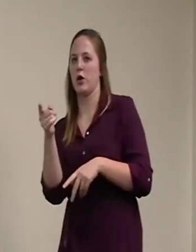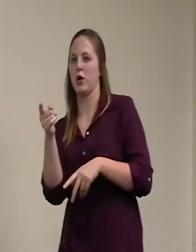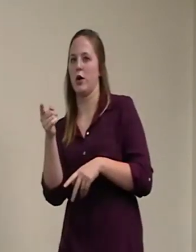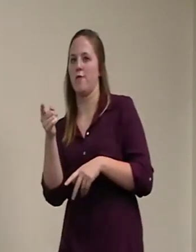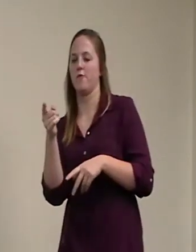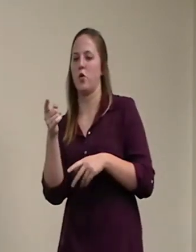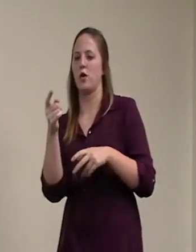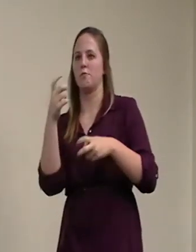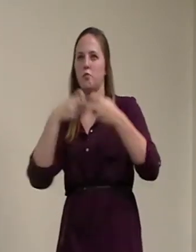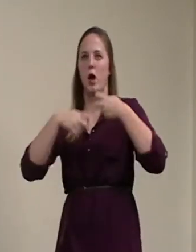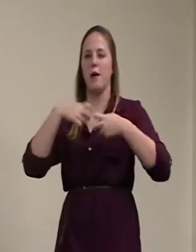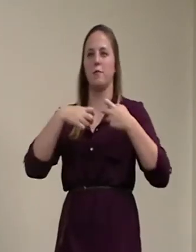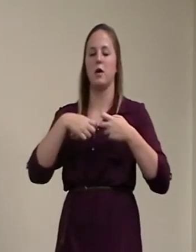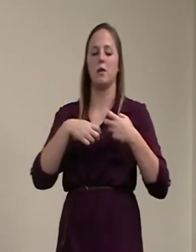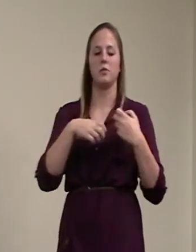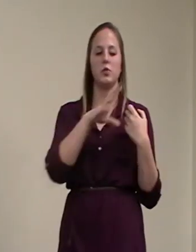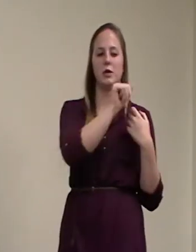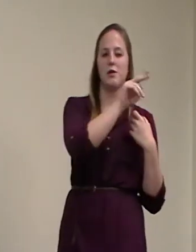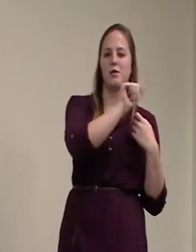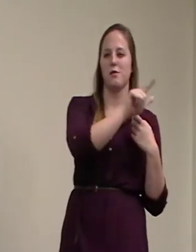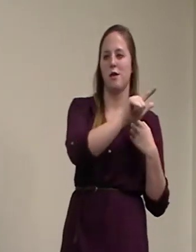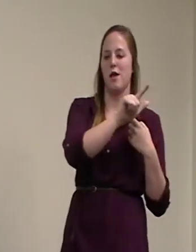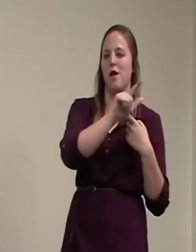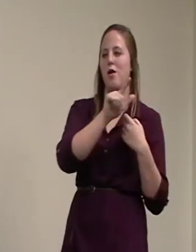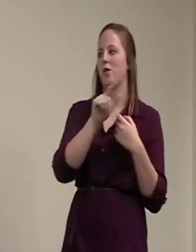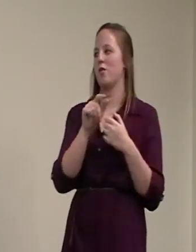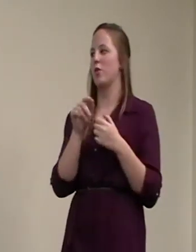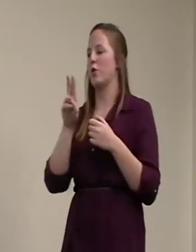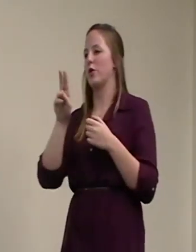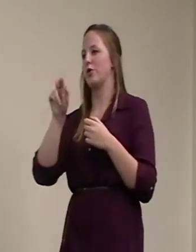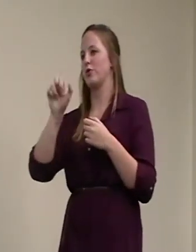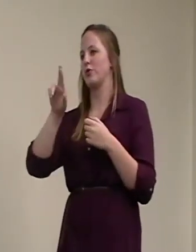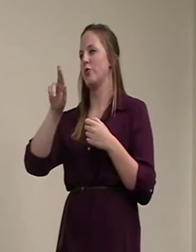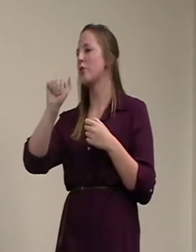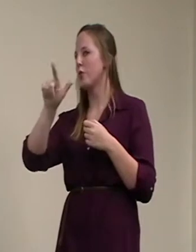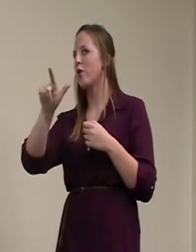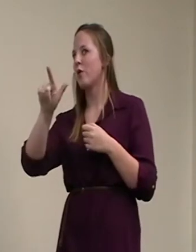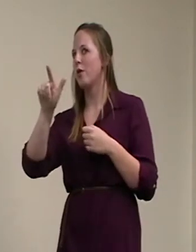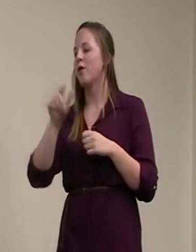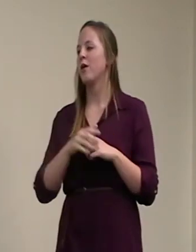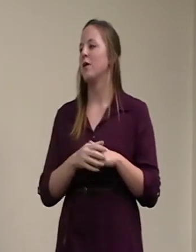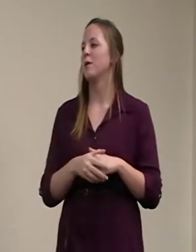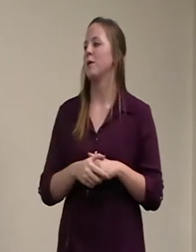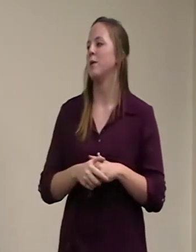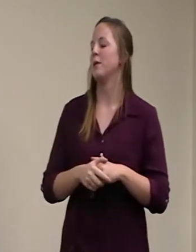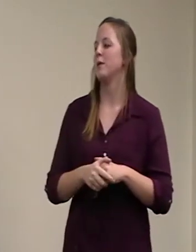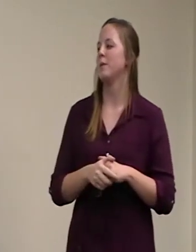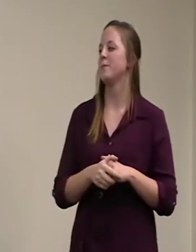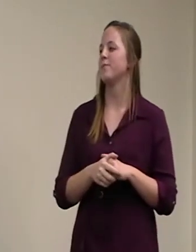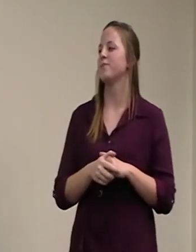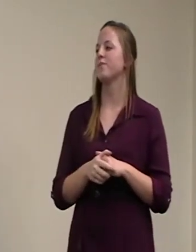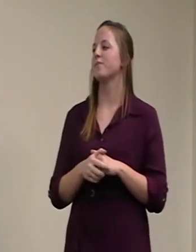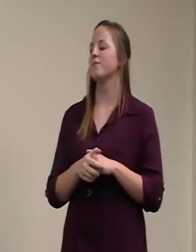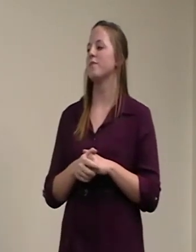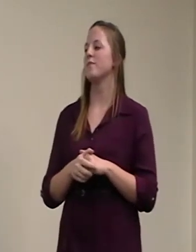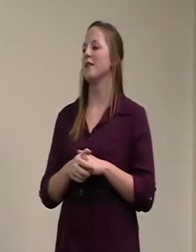conduction with a device called a bone oscillator. The testing is the same, you listen to tones, but